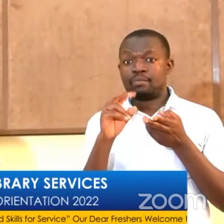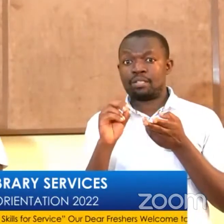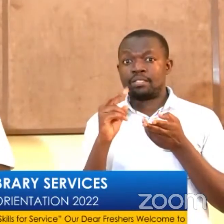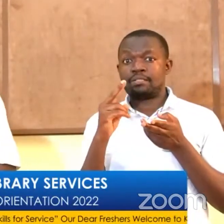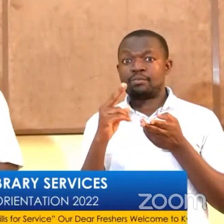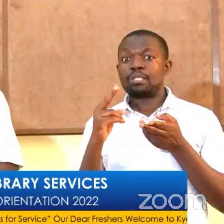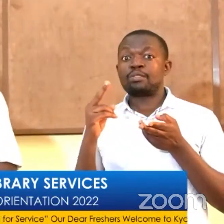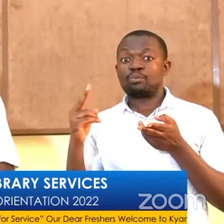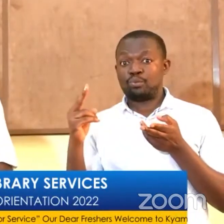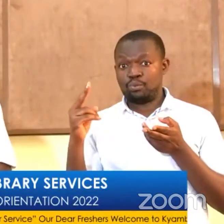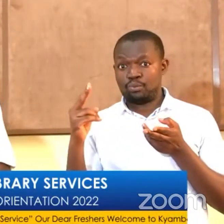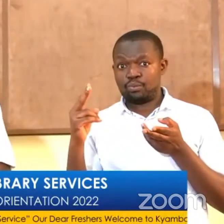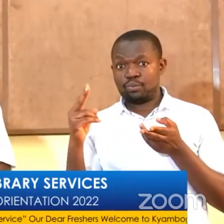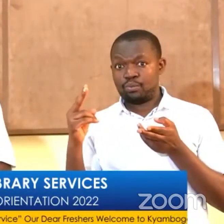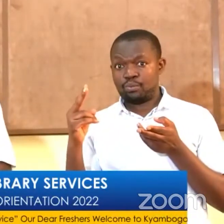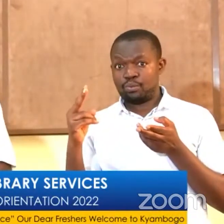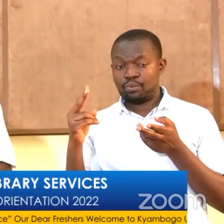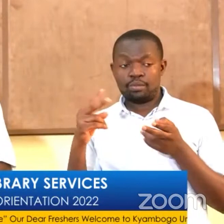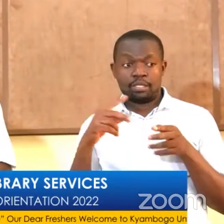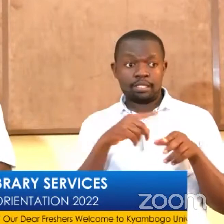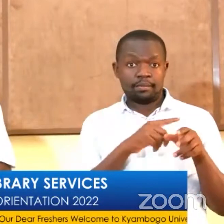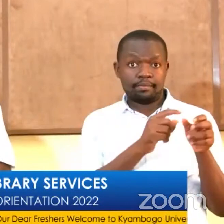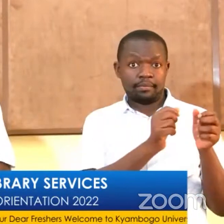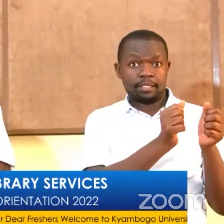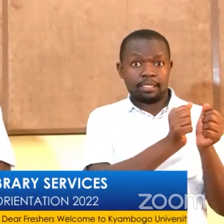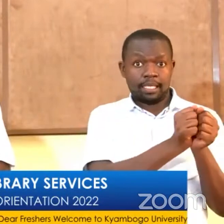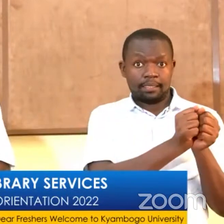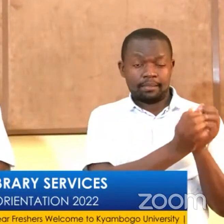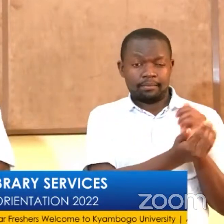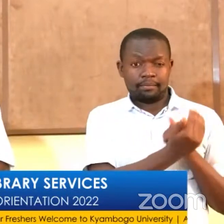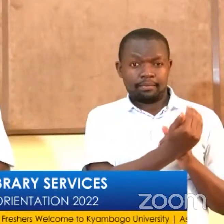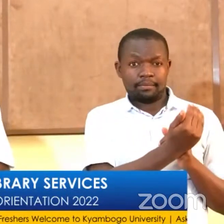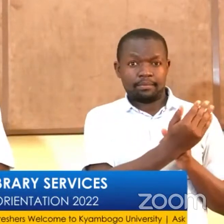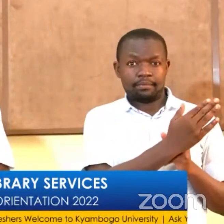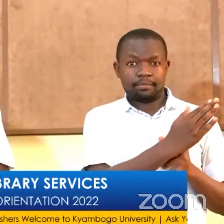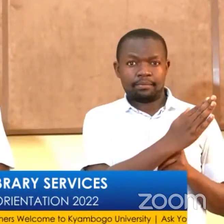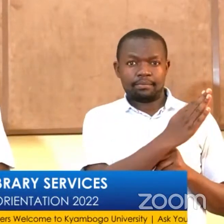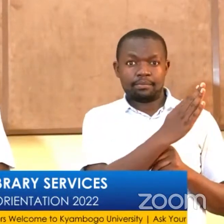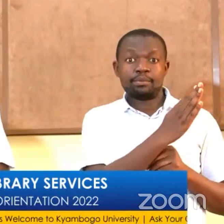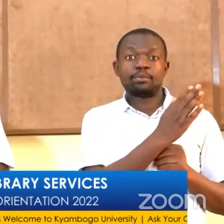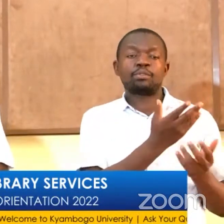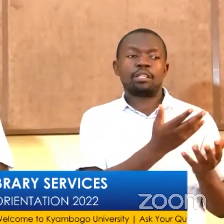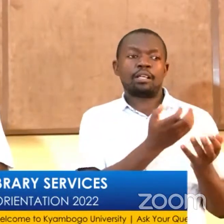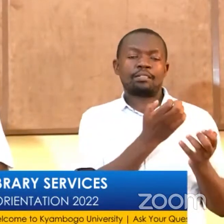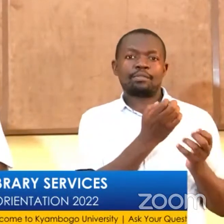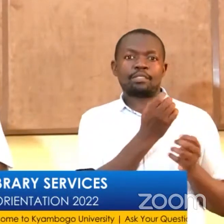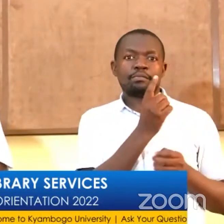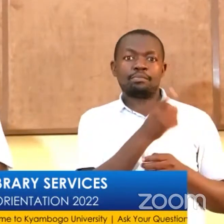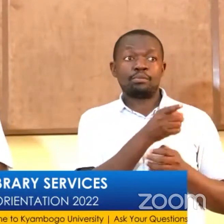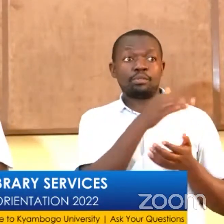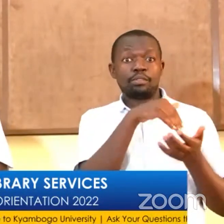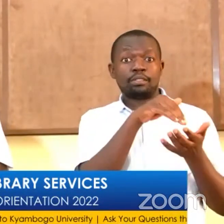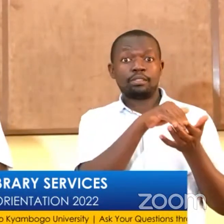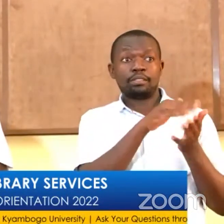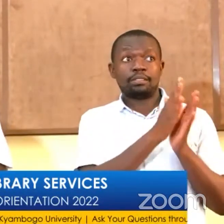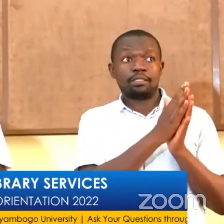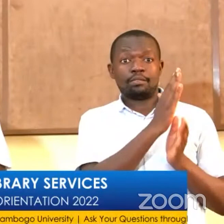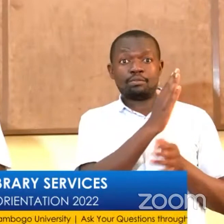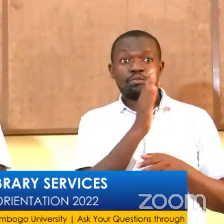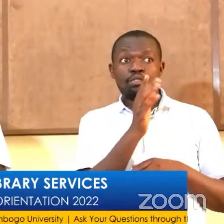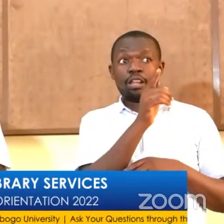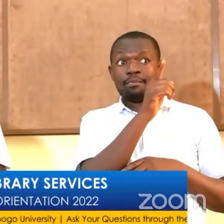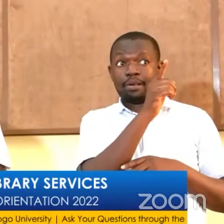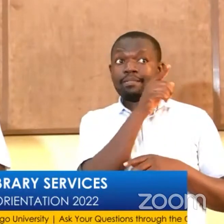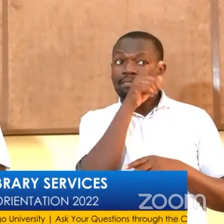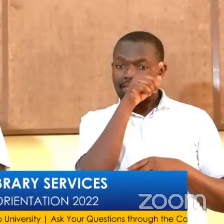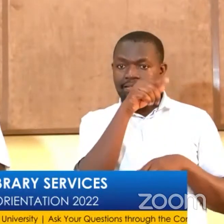2022. From 10 a.m., you will be expected to be at Central Library, and that will be your